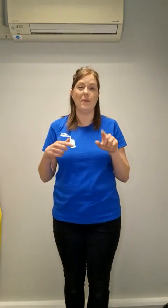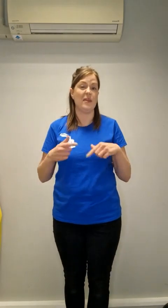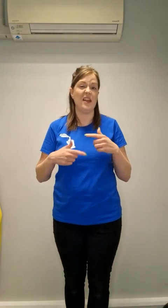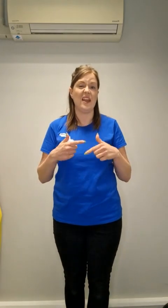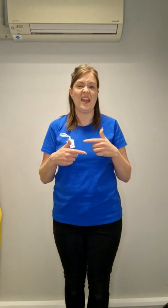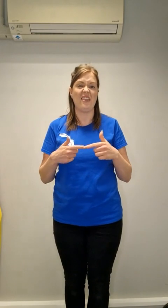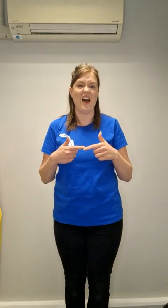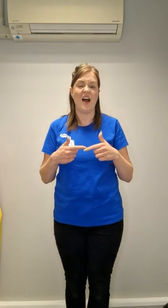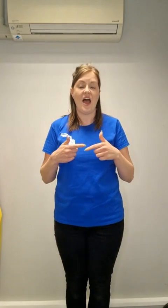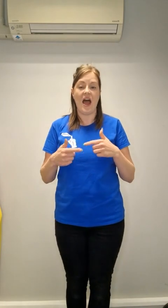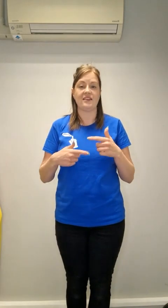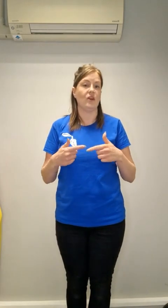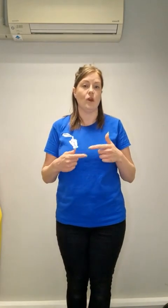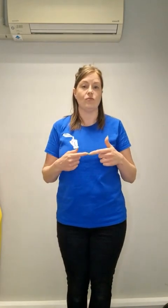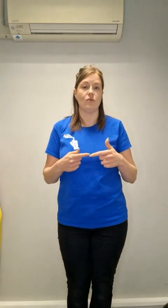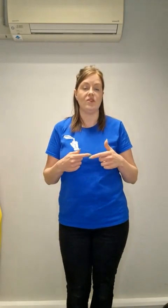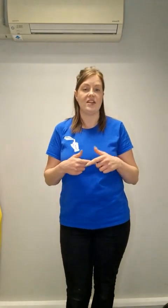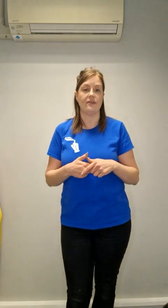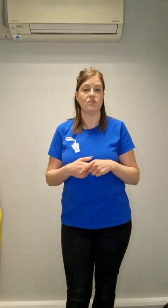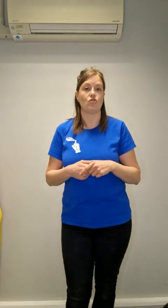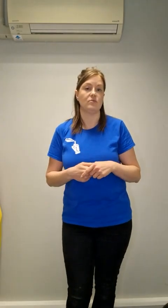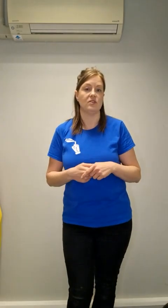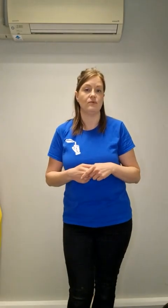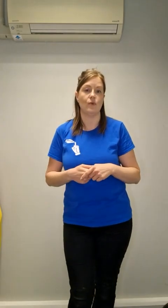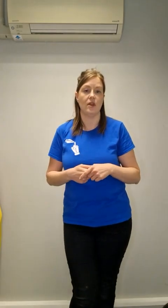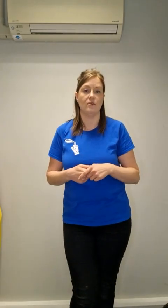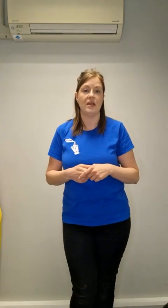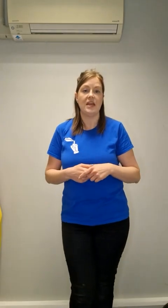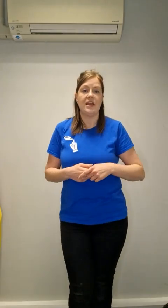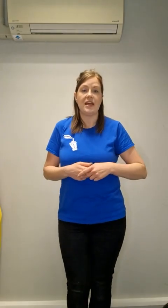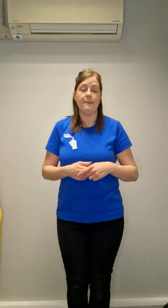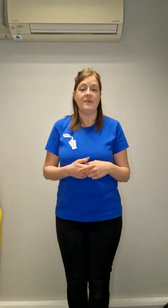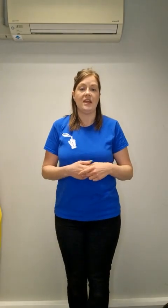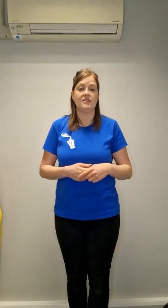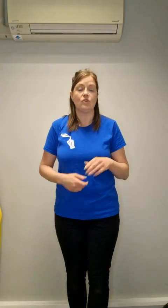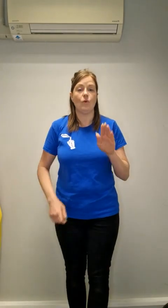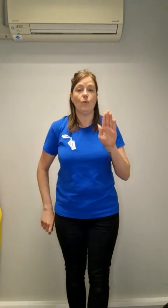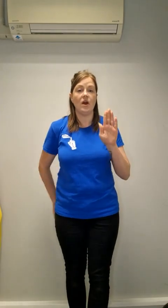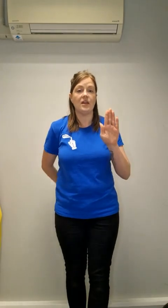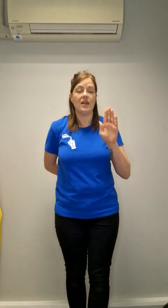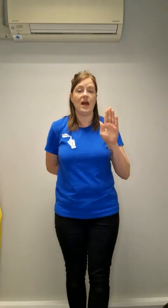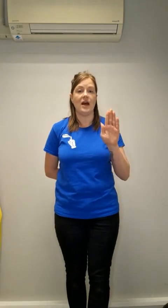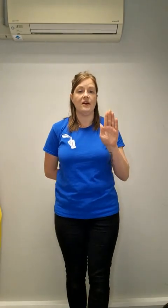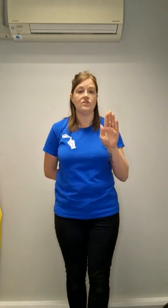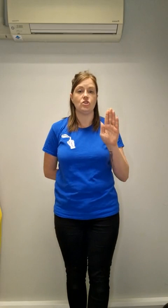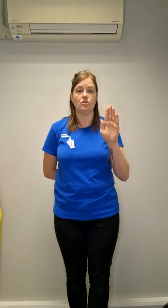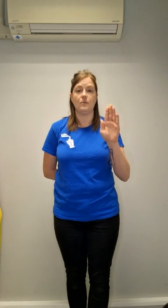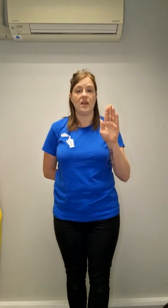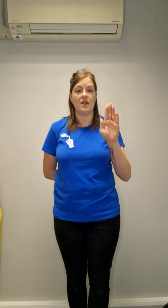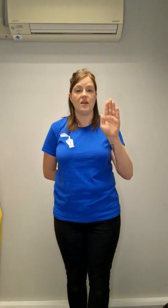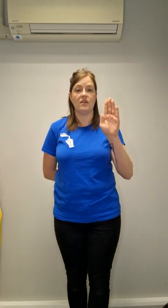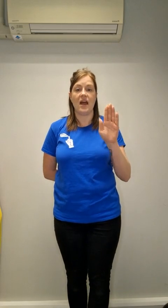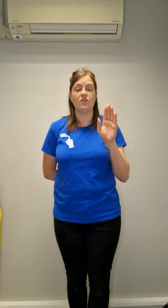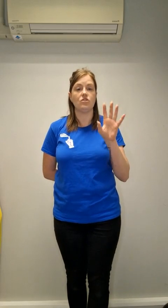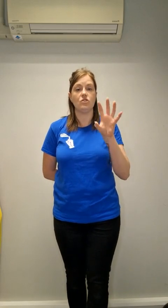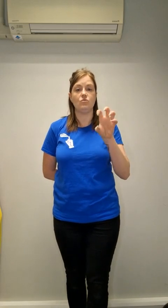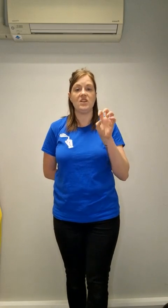probably hear that as I go through and read out the descriptions for you. That means your working hand should be the hand that you